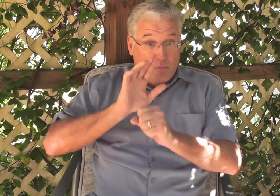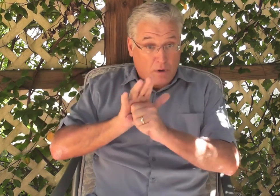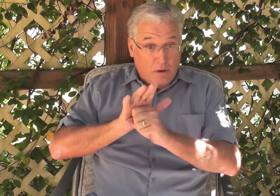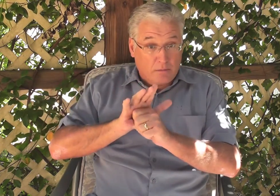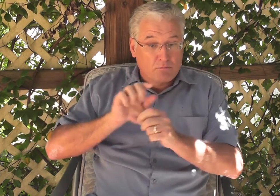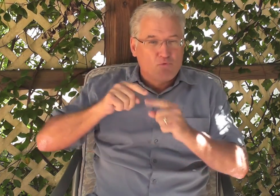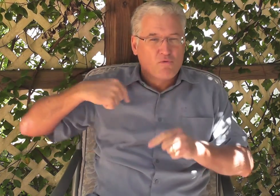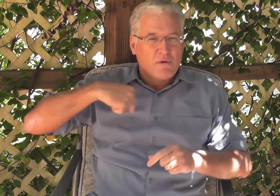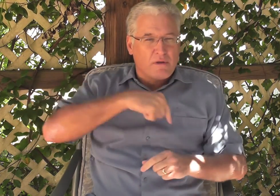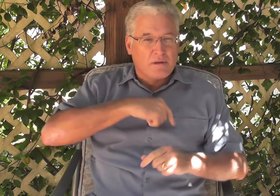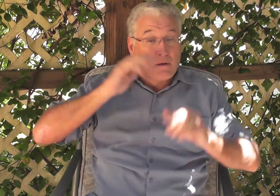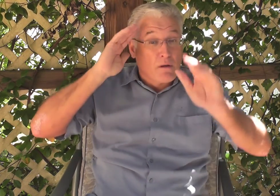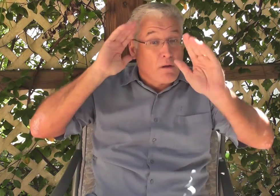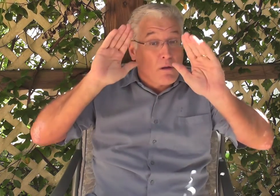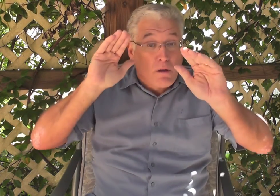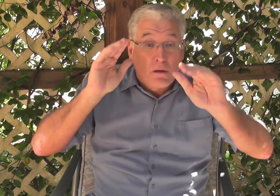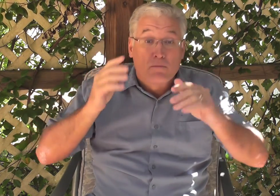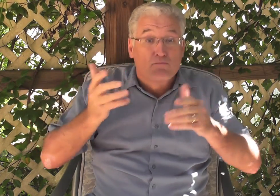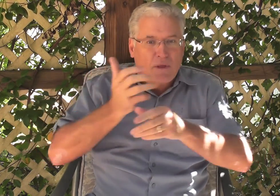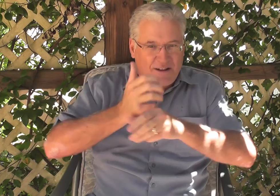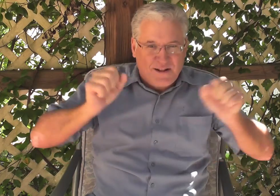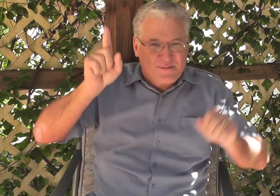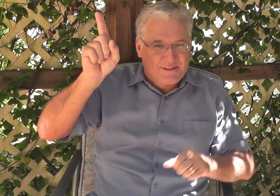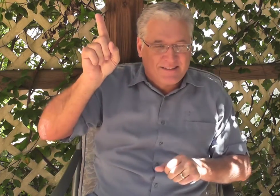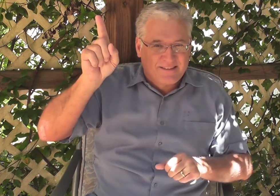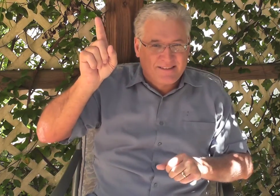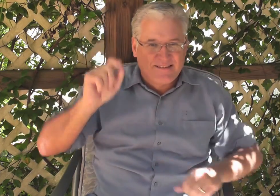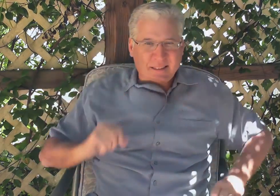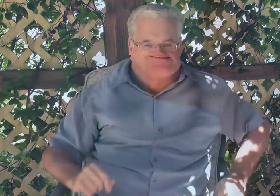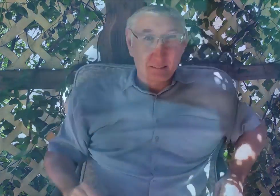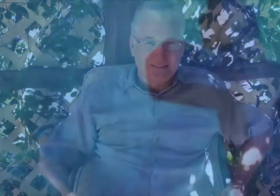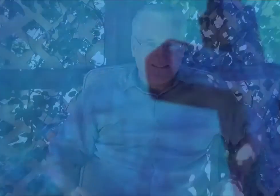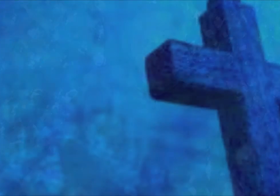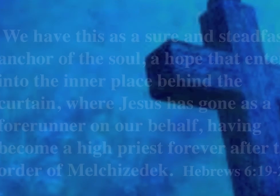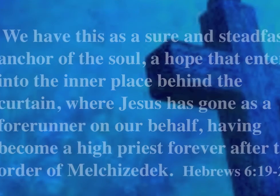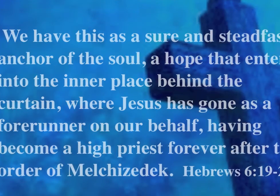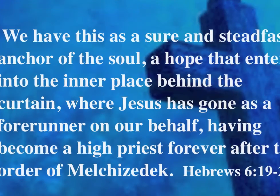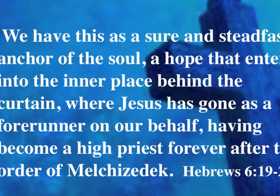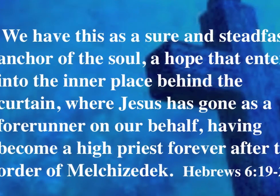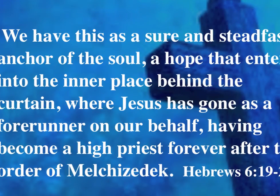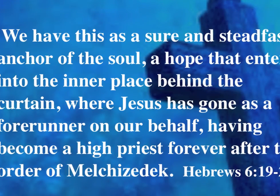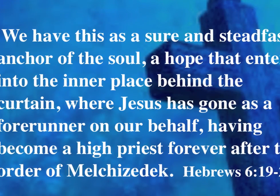and above all, he gives us the promise of the hope of salvation.